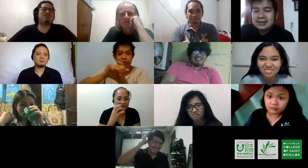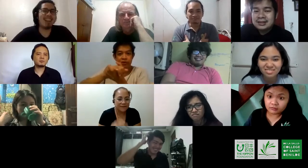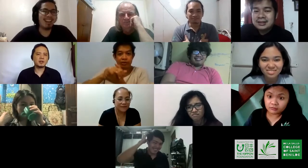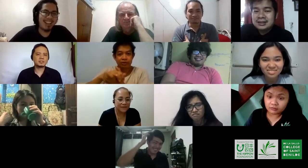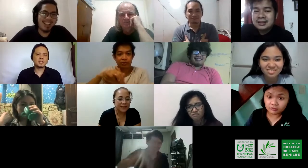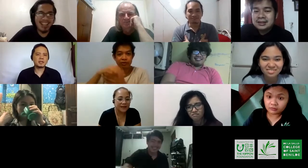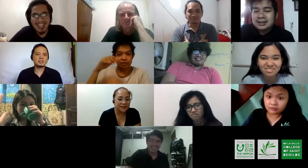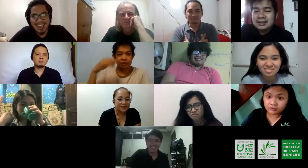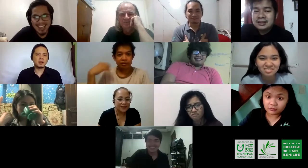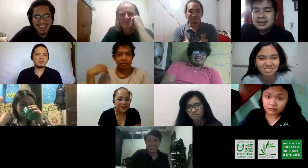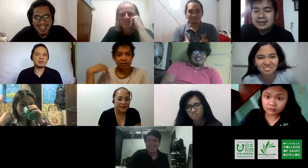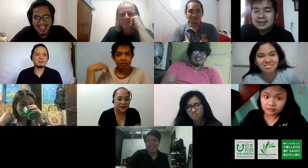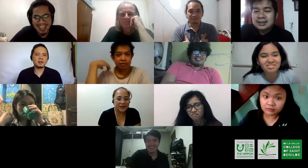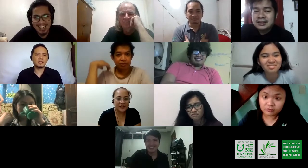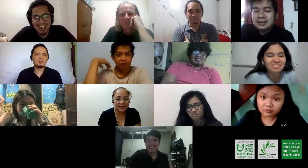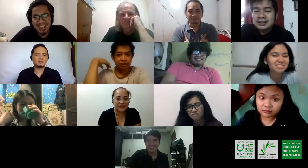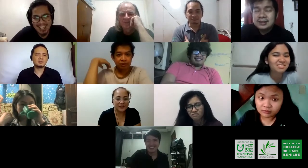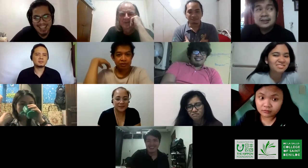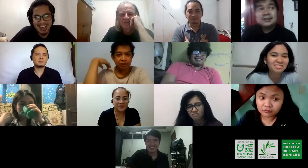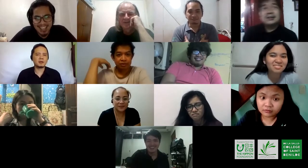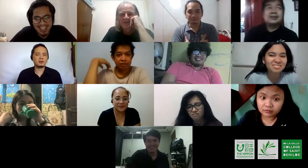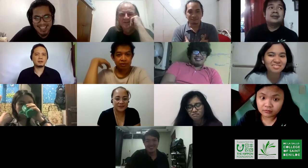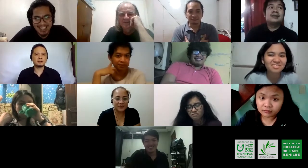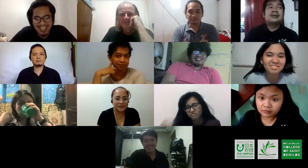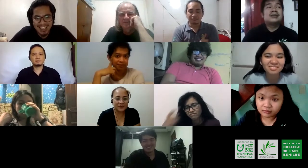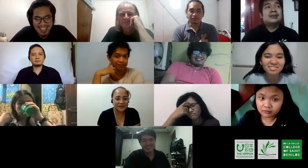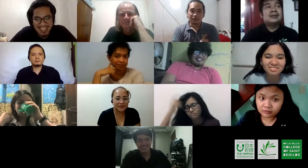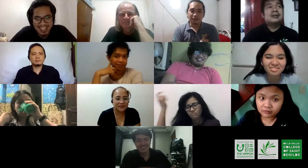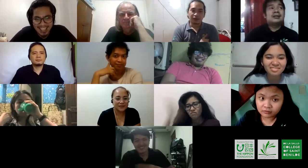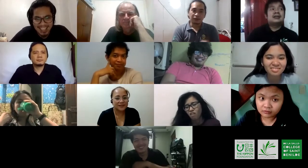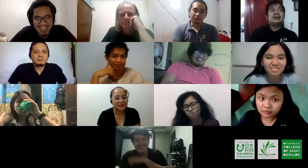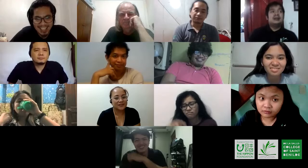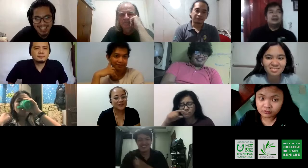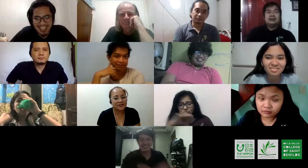And then Good. Ray's saying he's married, right? He's married.